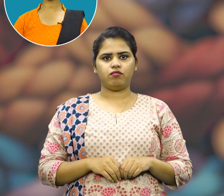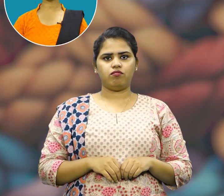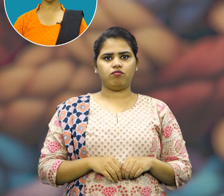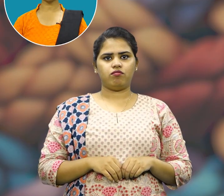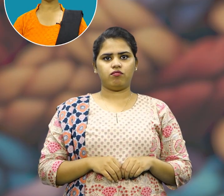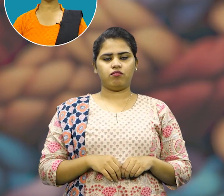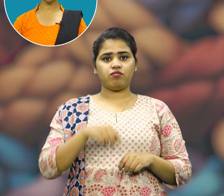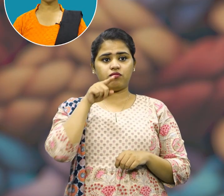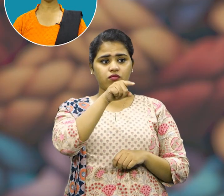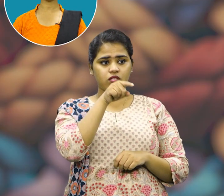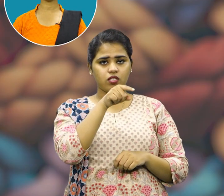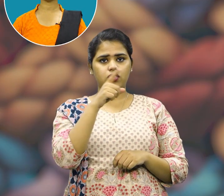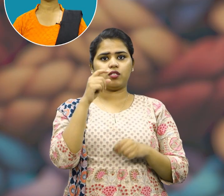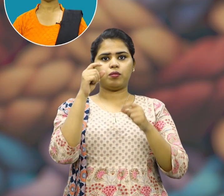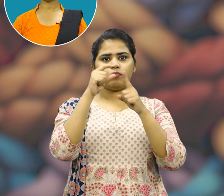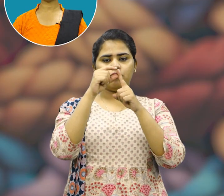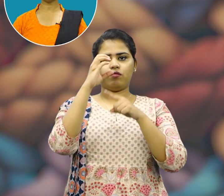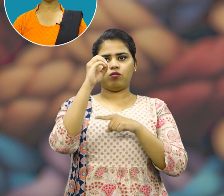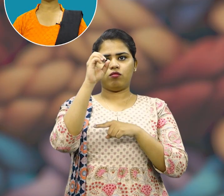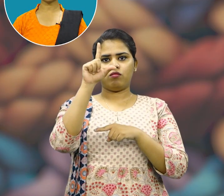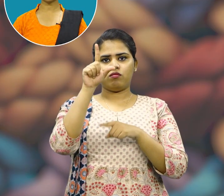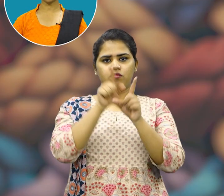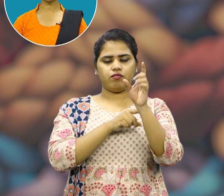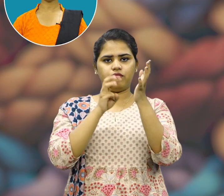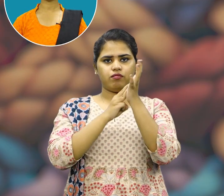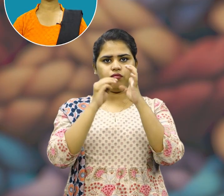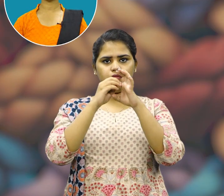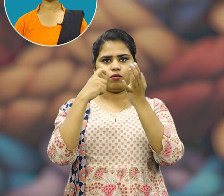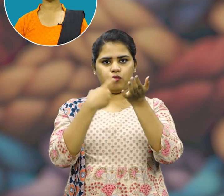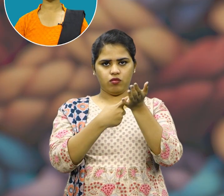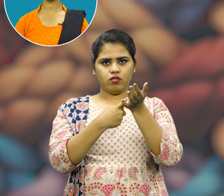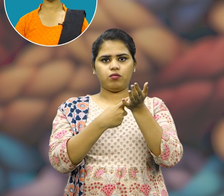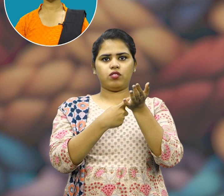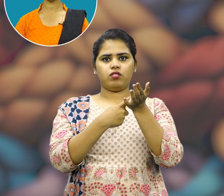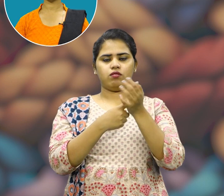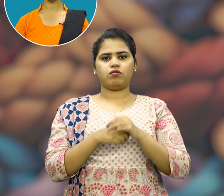This is polymer of ethylene glycol